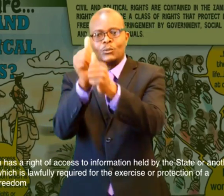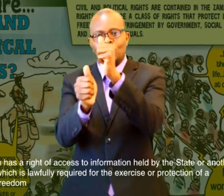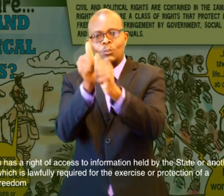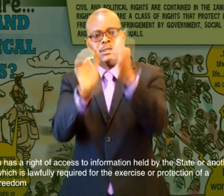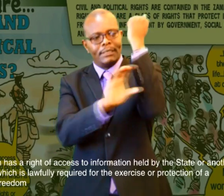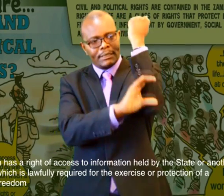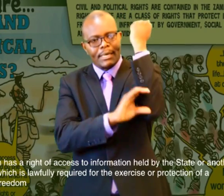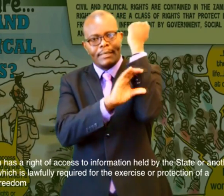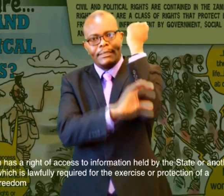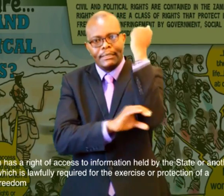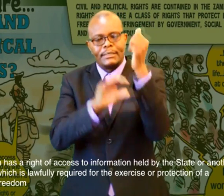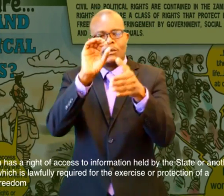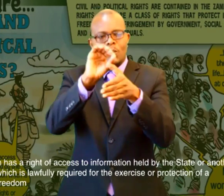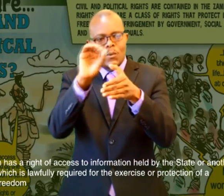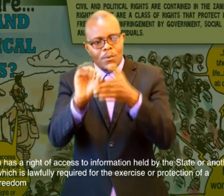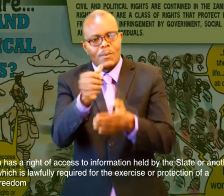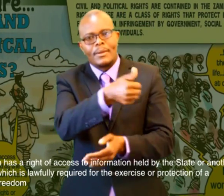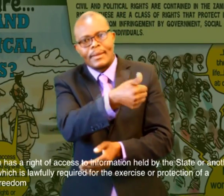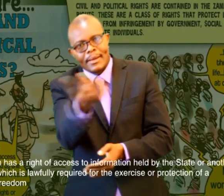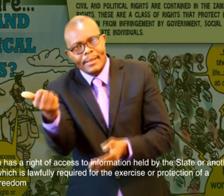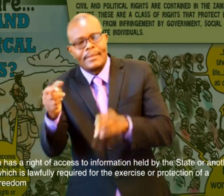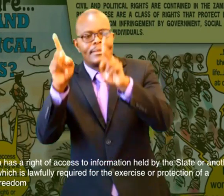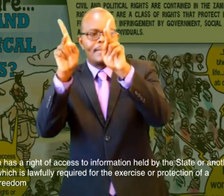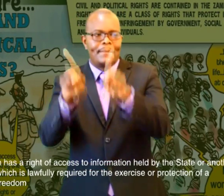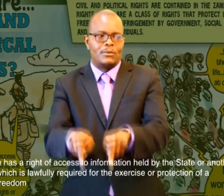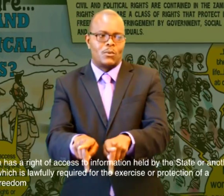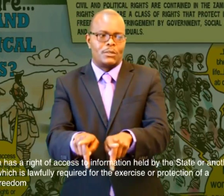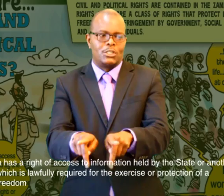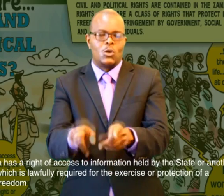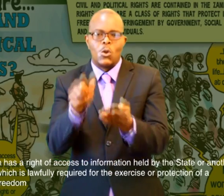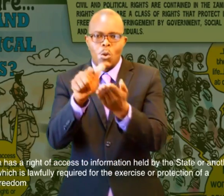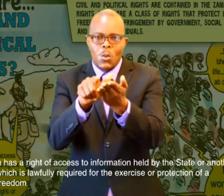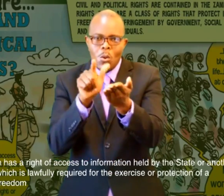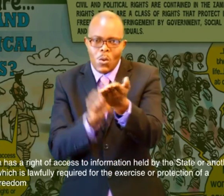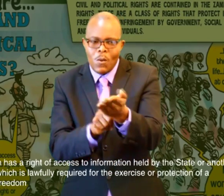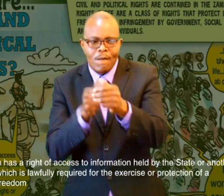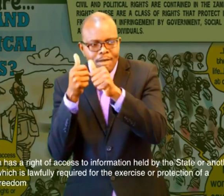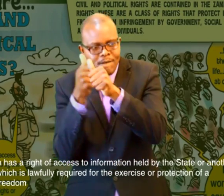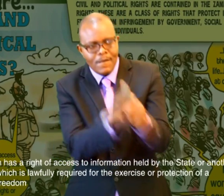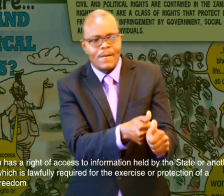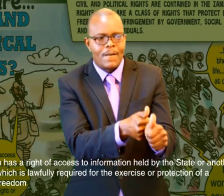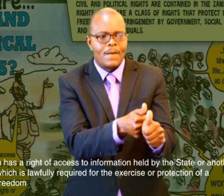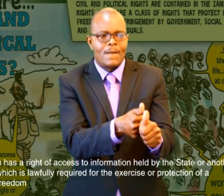required for the exercise or protection of a right or freedom.